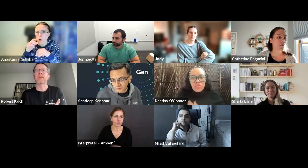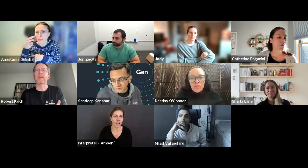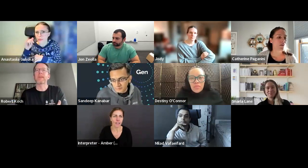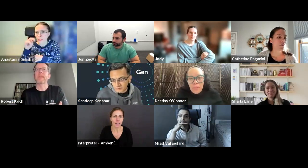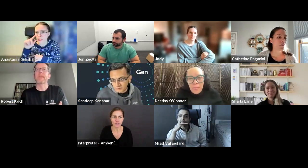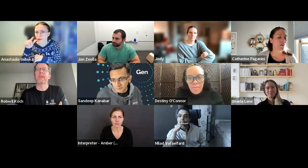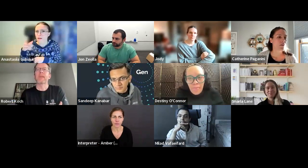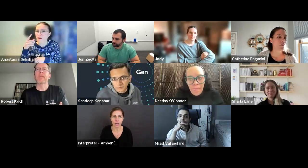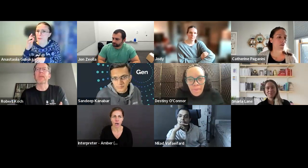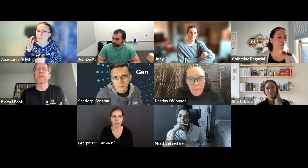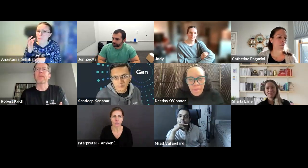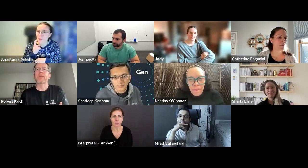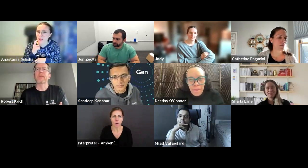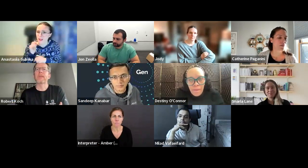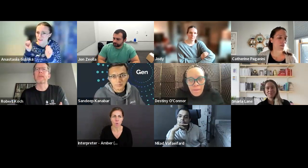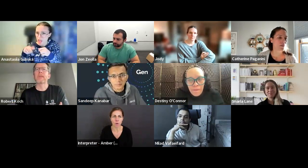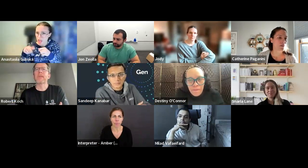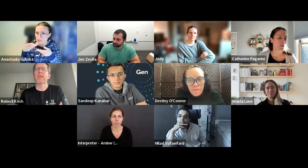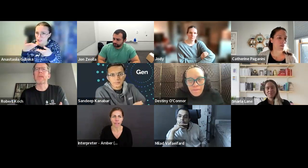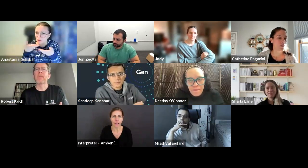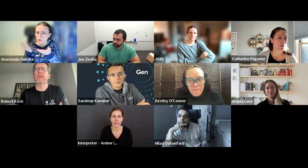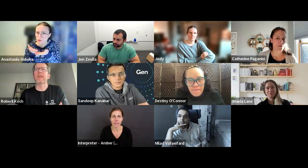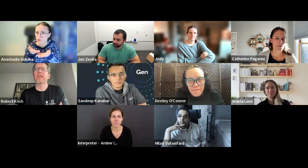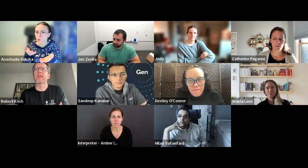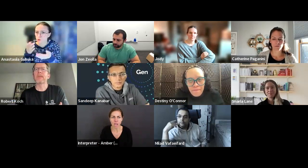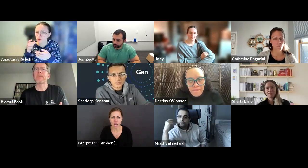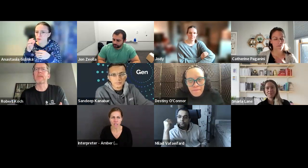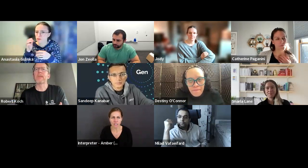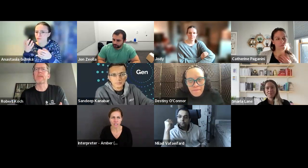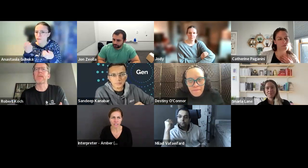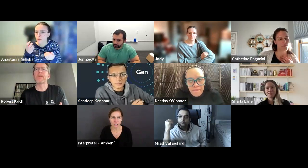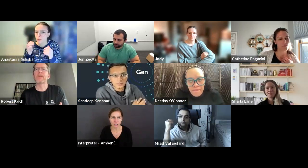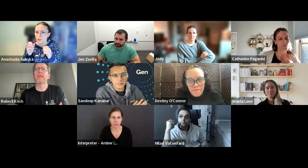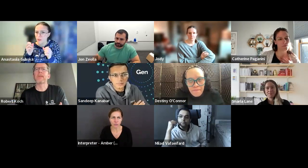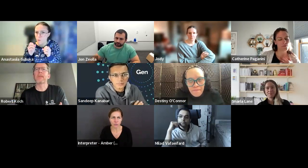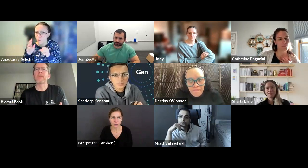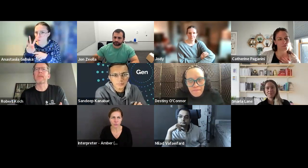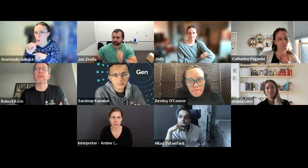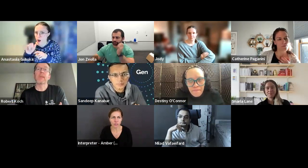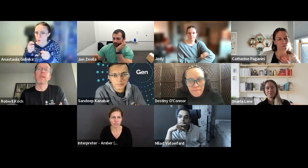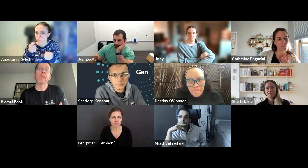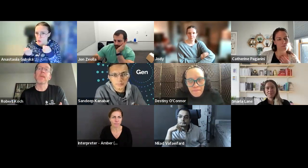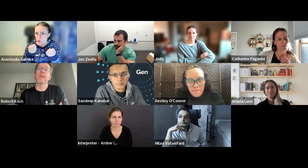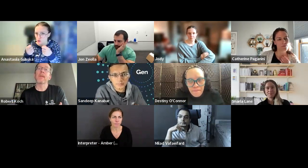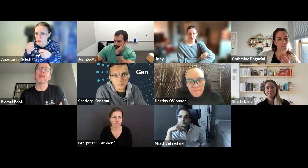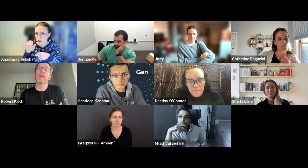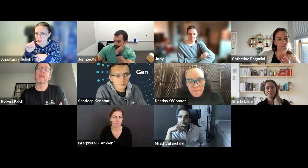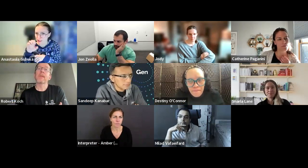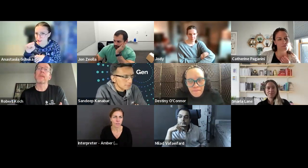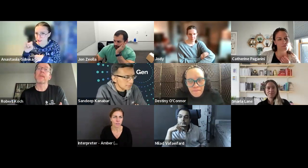Anastasia says, I actually forgot one more thing. Milad, can you